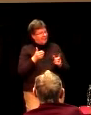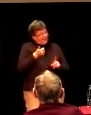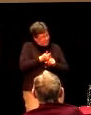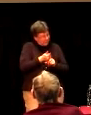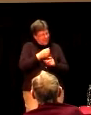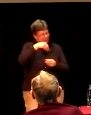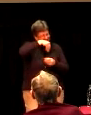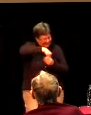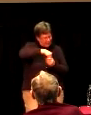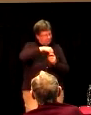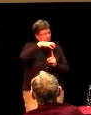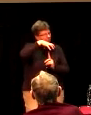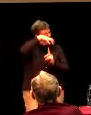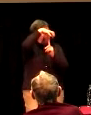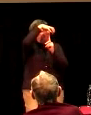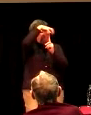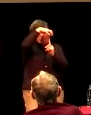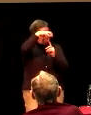balloons themselves.